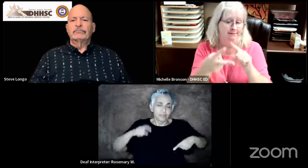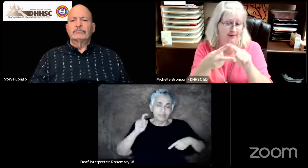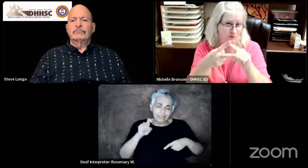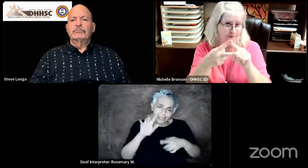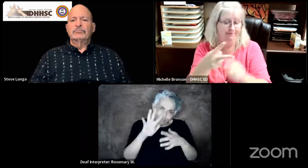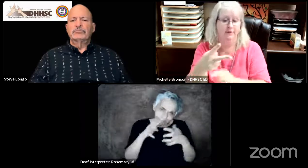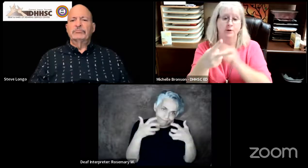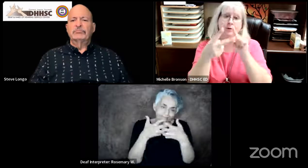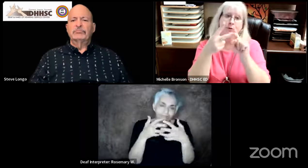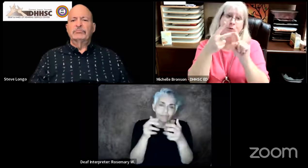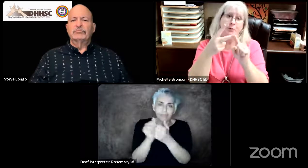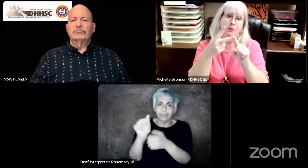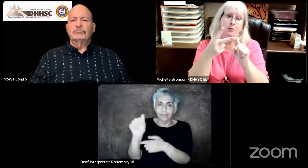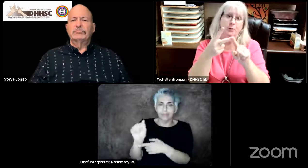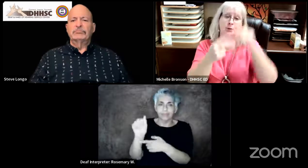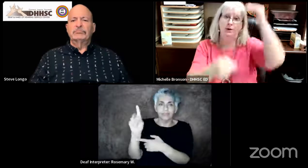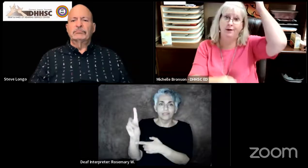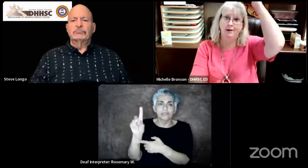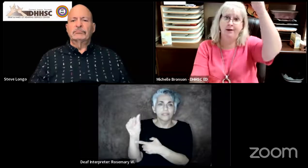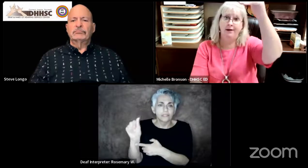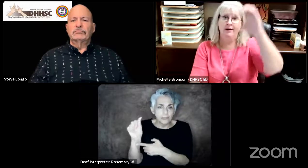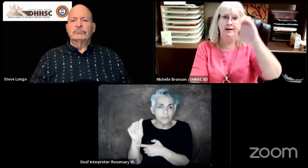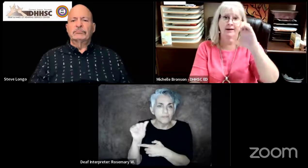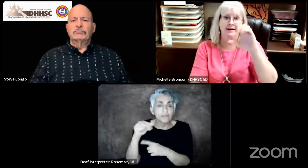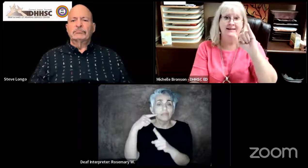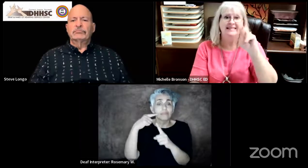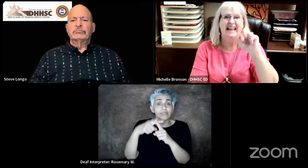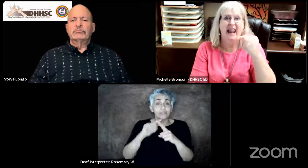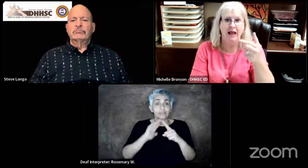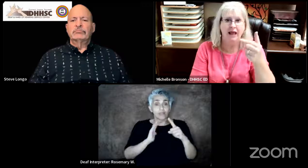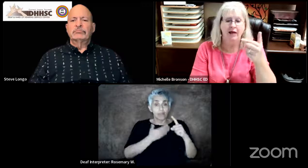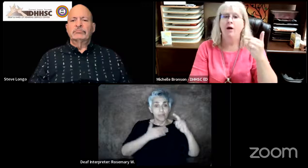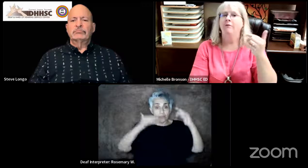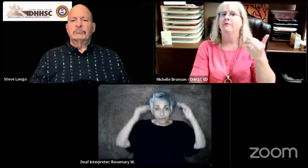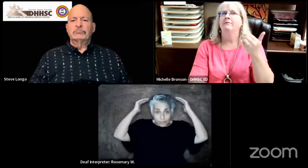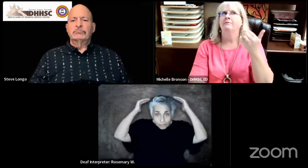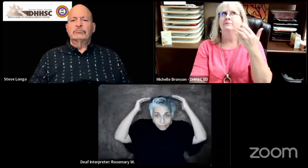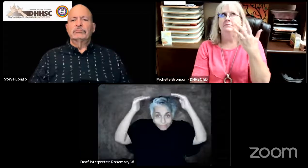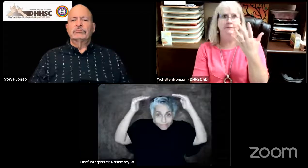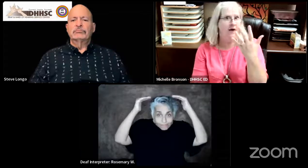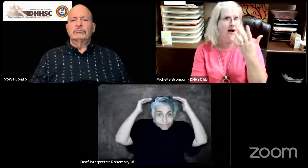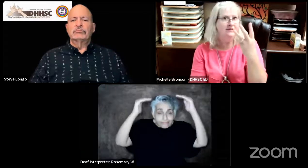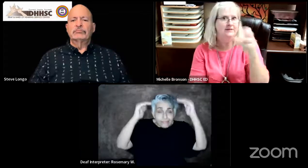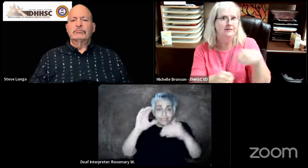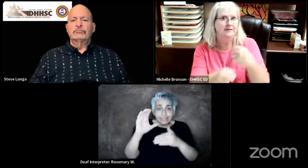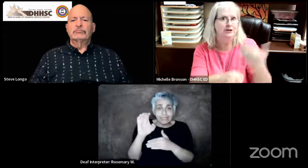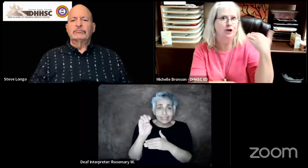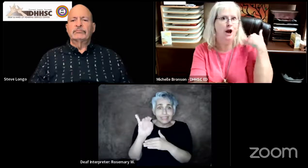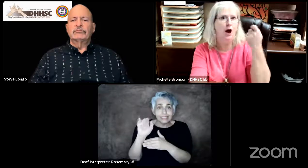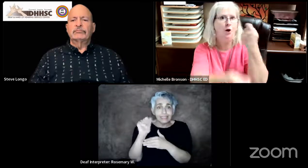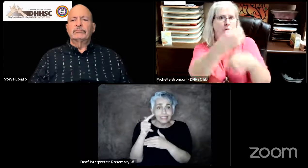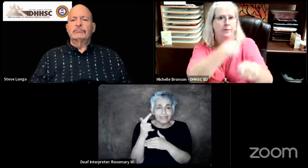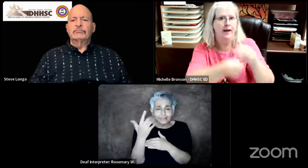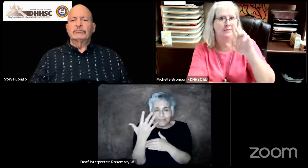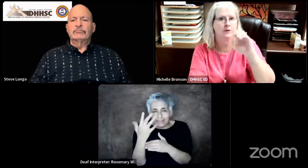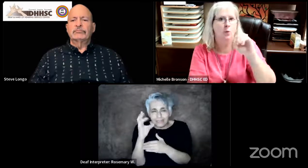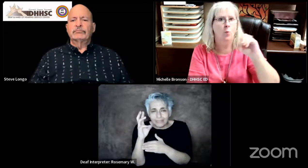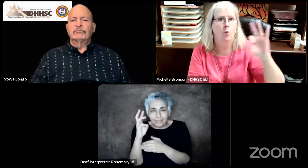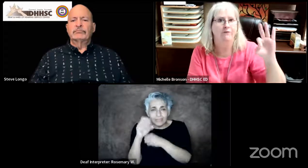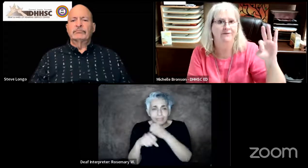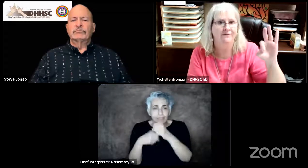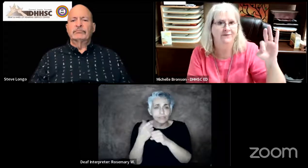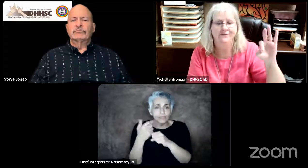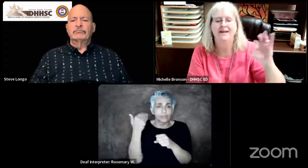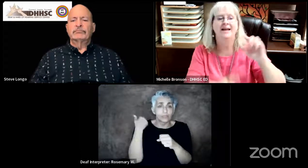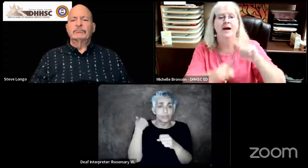focus so that we are ADA compliant in terms of the kitchen. And also the ceiling. I think it's been 5 or